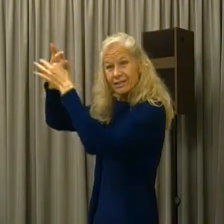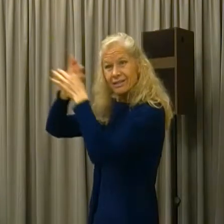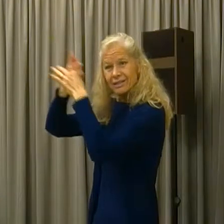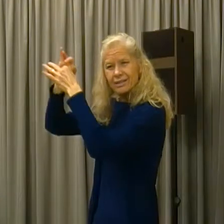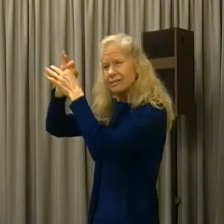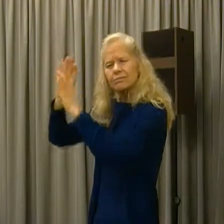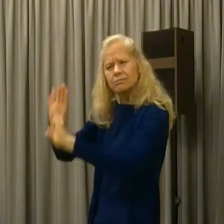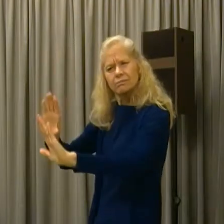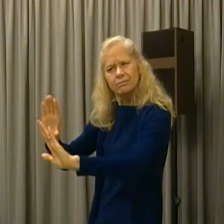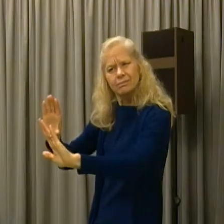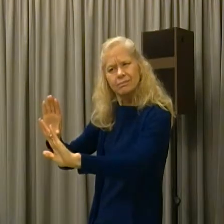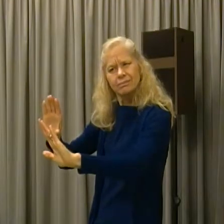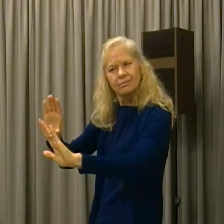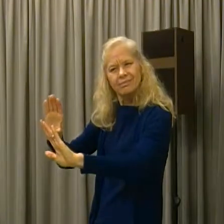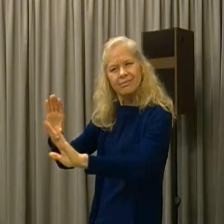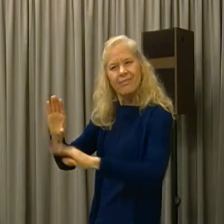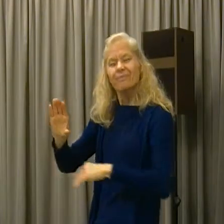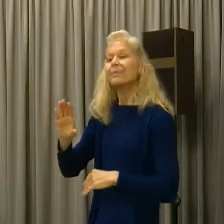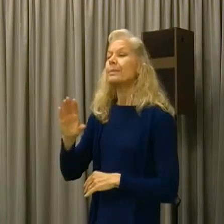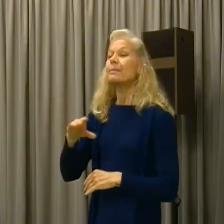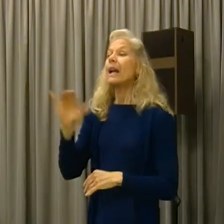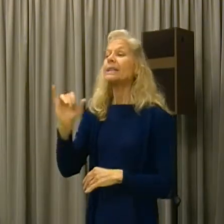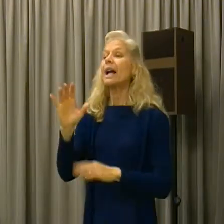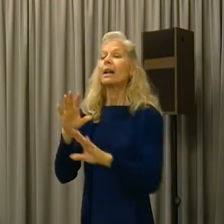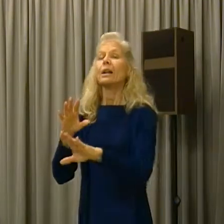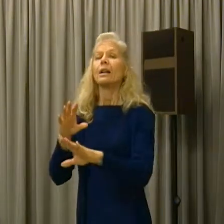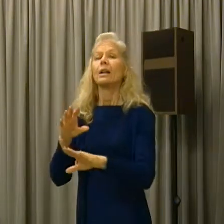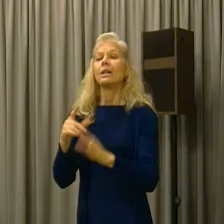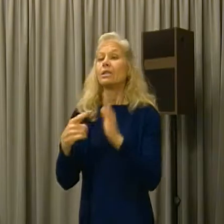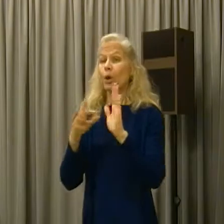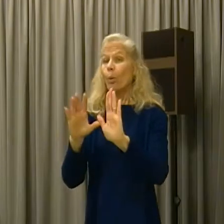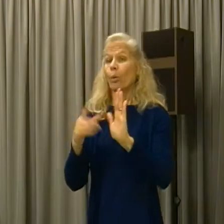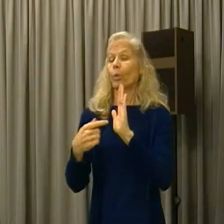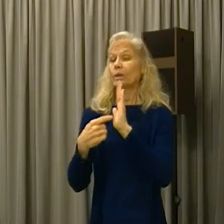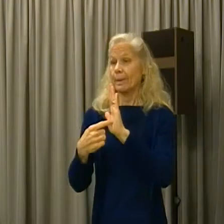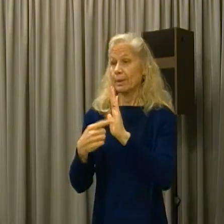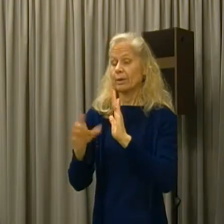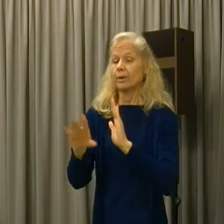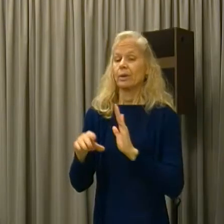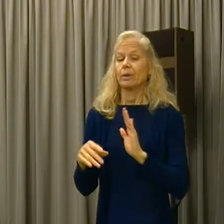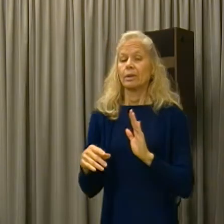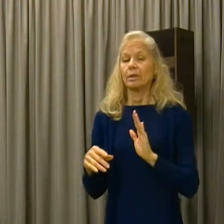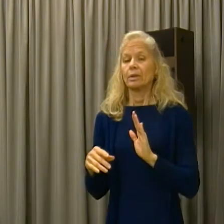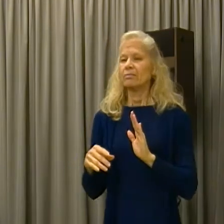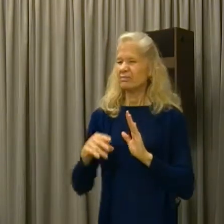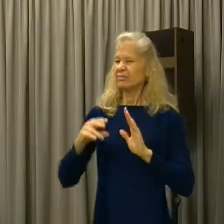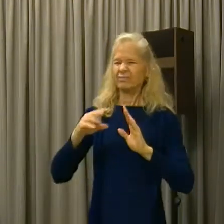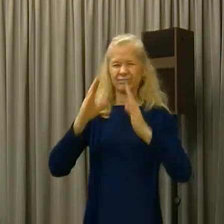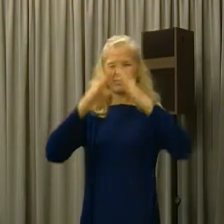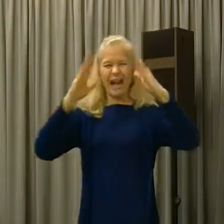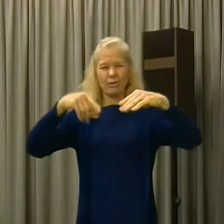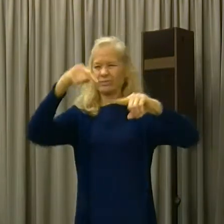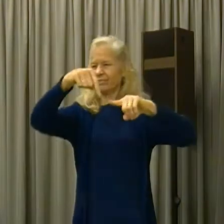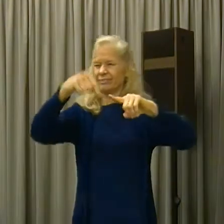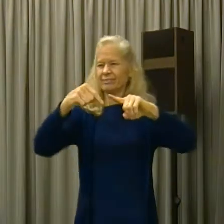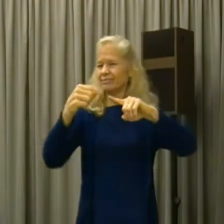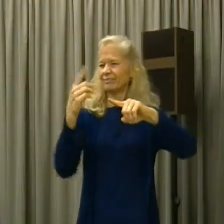something better. Something that will hold up. By the way, that's the Word of God. Not what you and I think. Thought